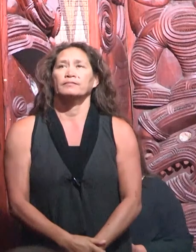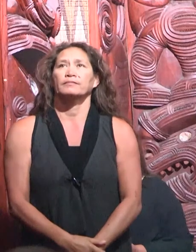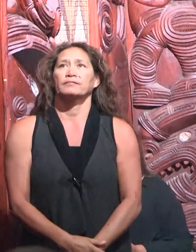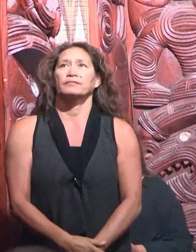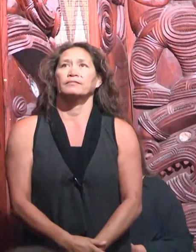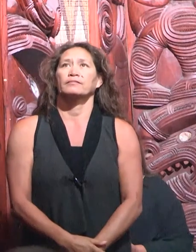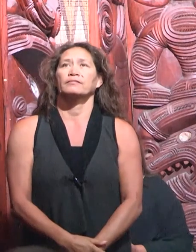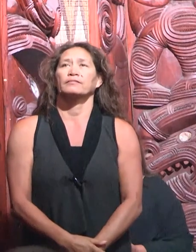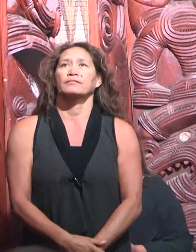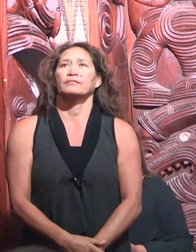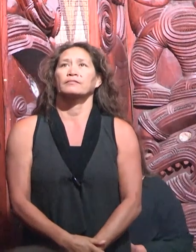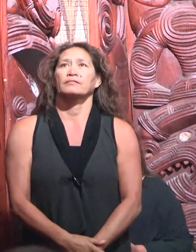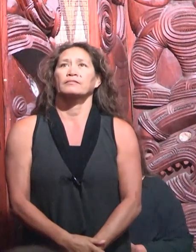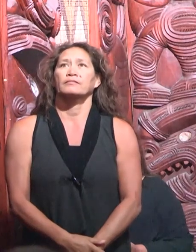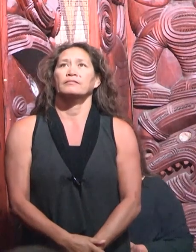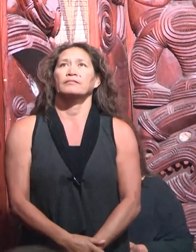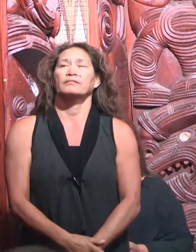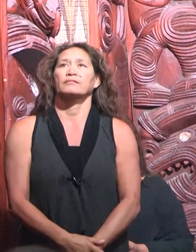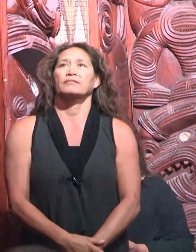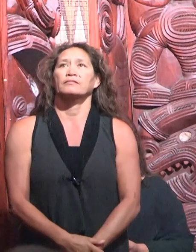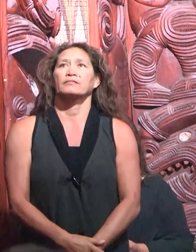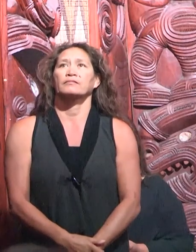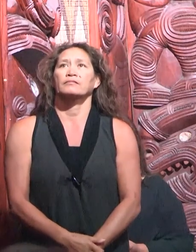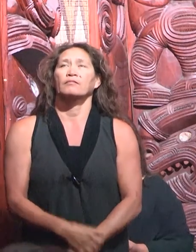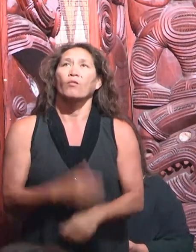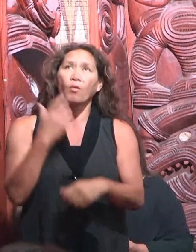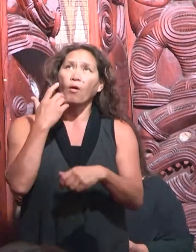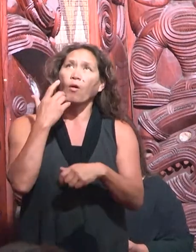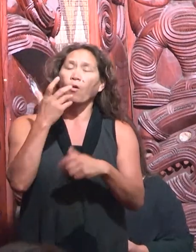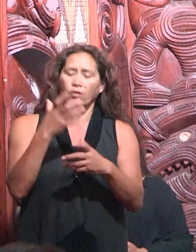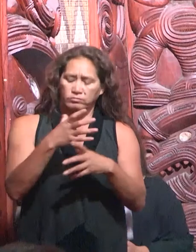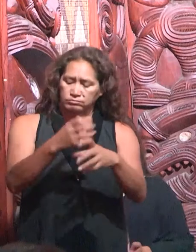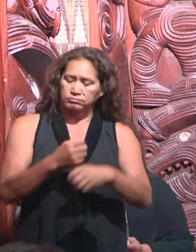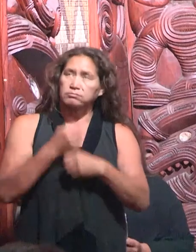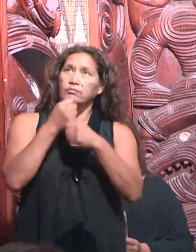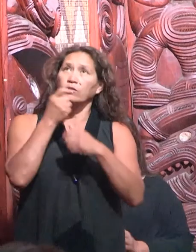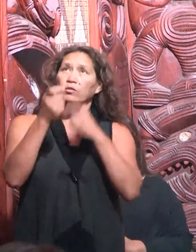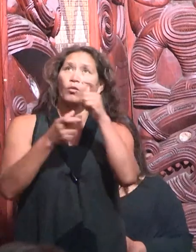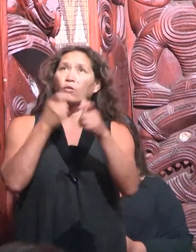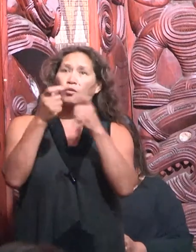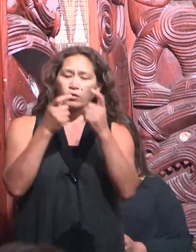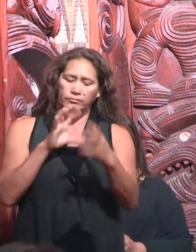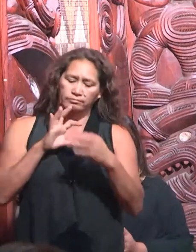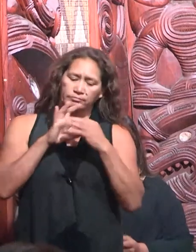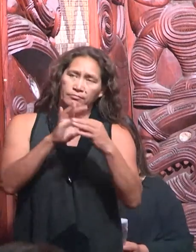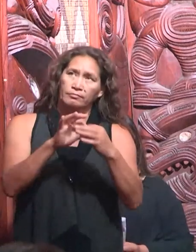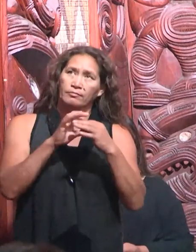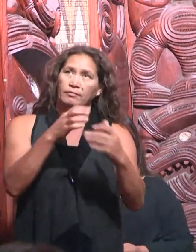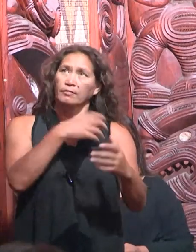E pūpuri tonu nei mātou I ngā kupu o te kawenata o te tiriti o Waitangi.